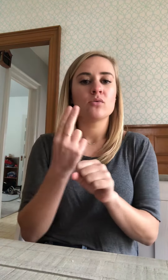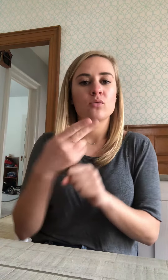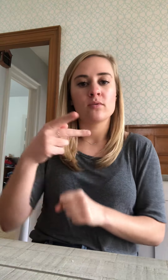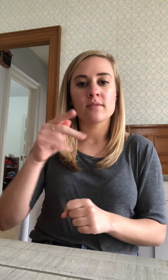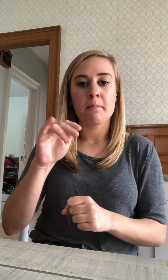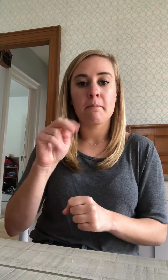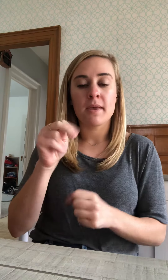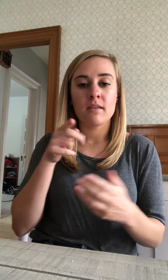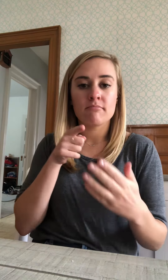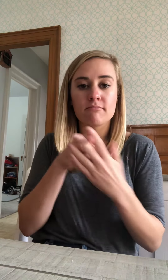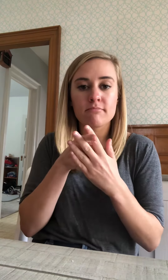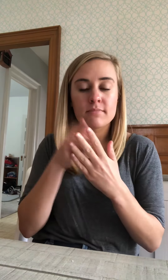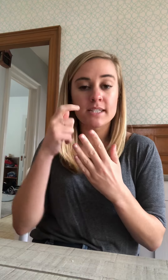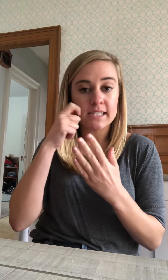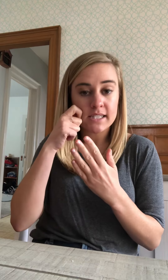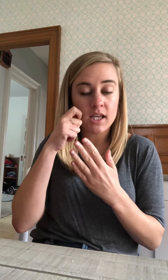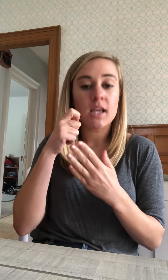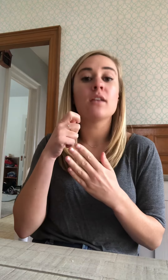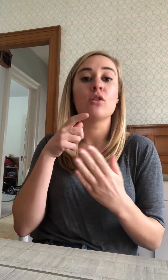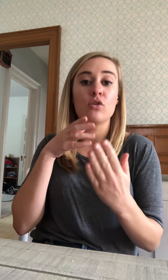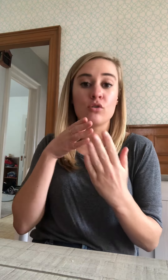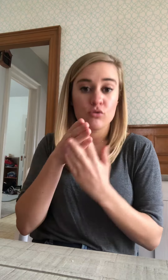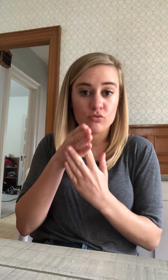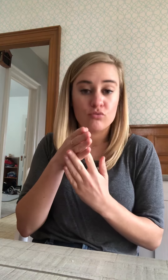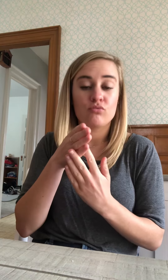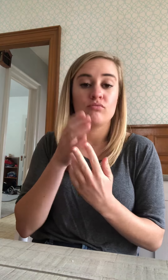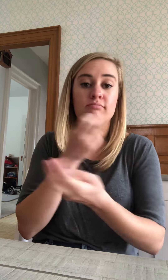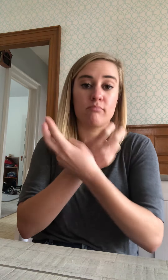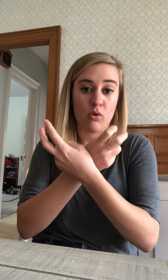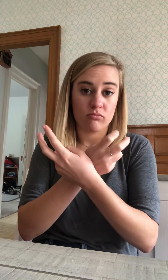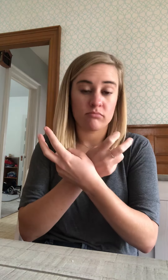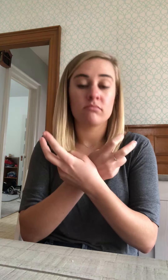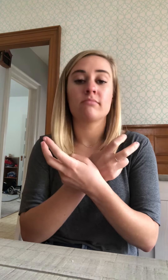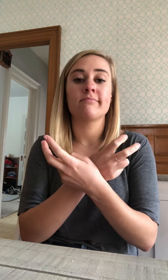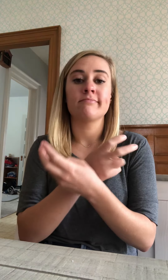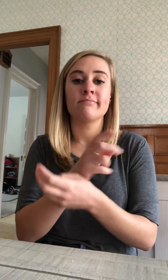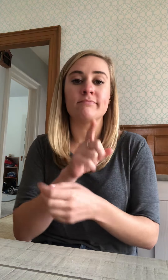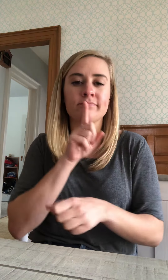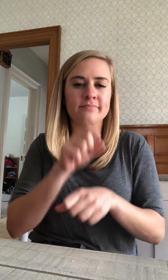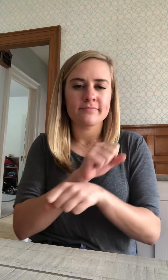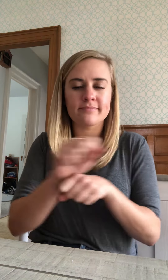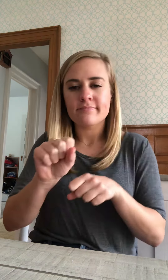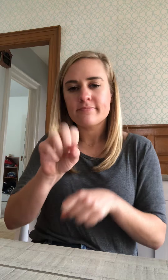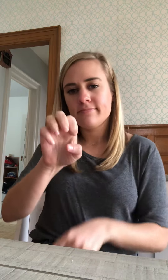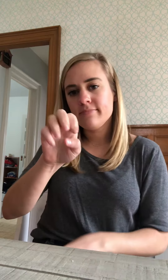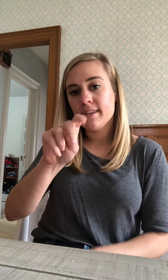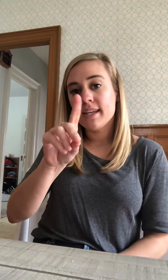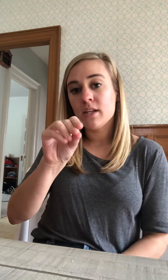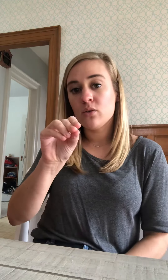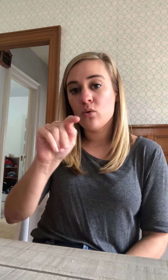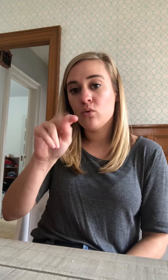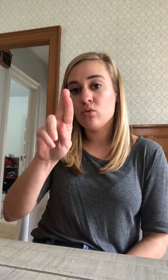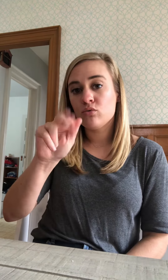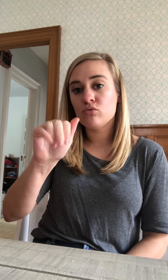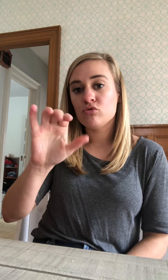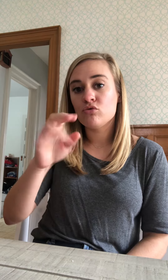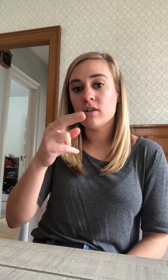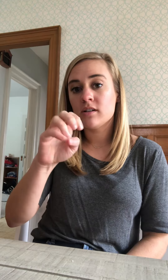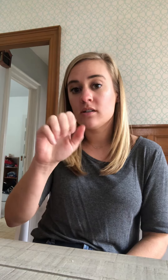bone, and this is actually an endotracheal tube that is placed over the pins, and we inject bone